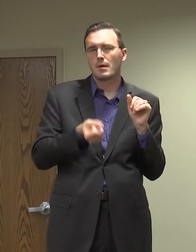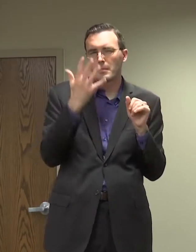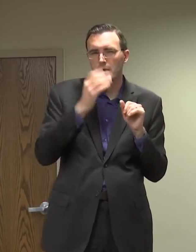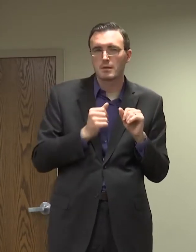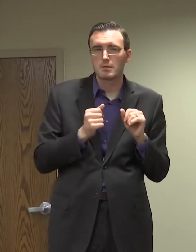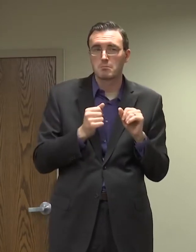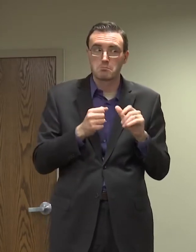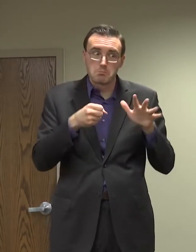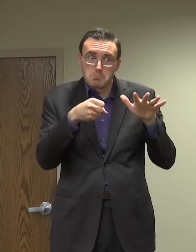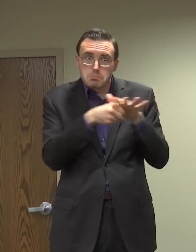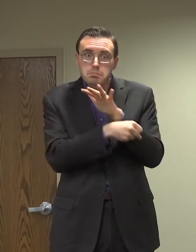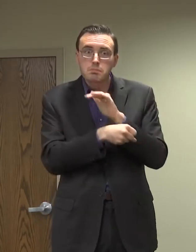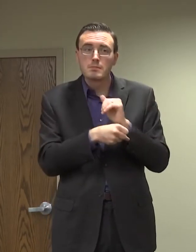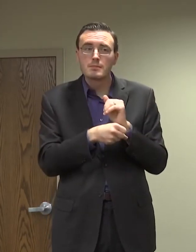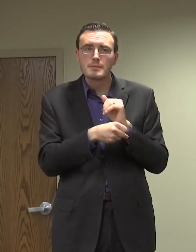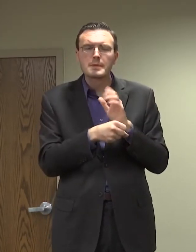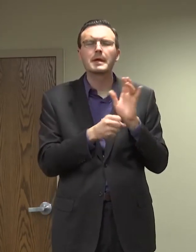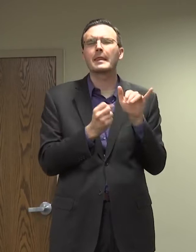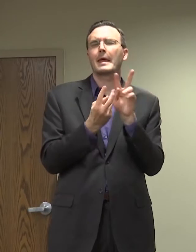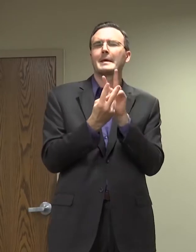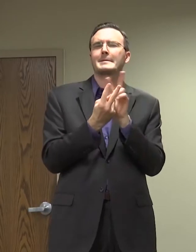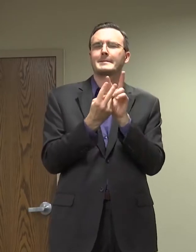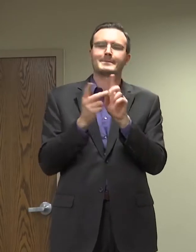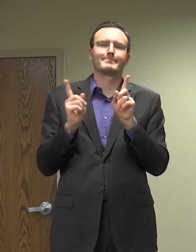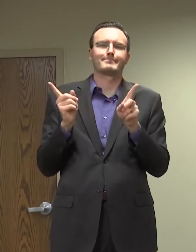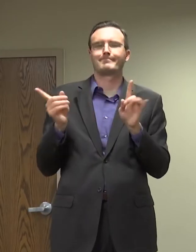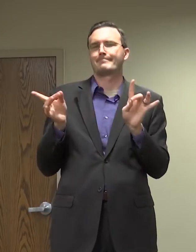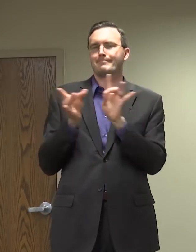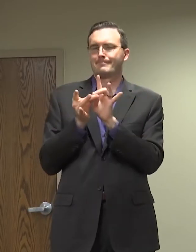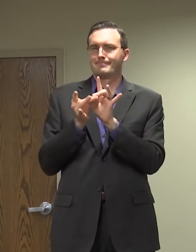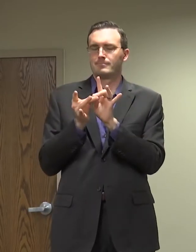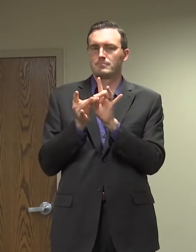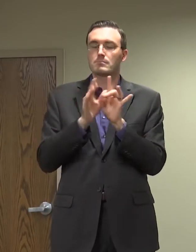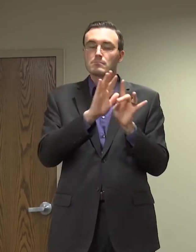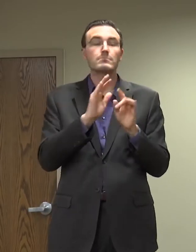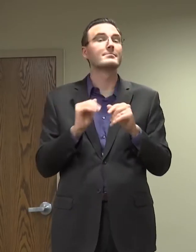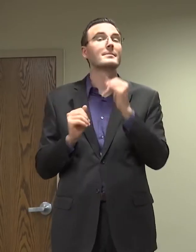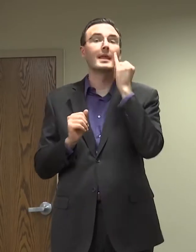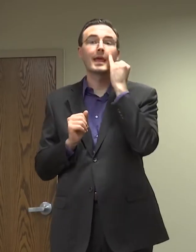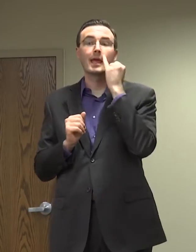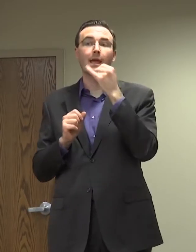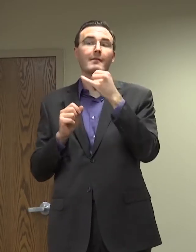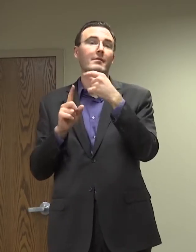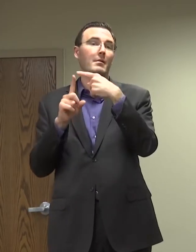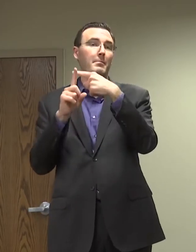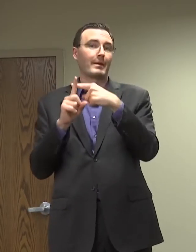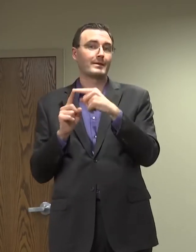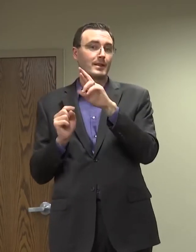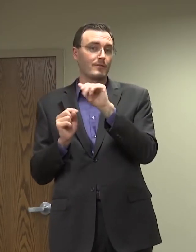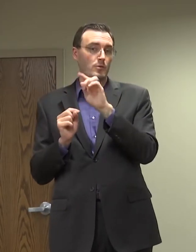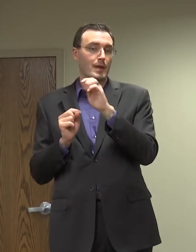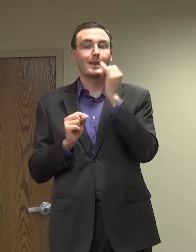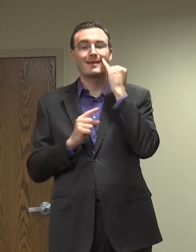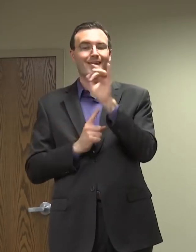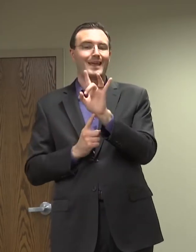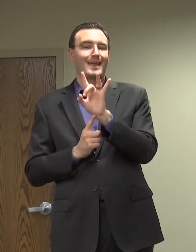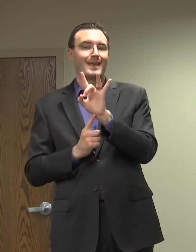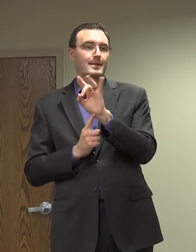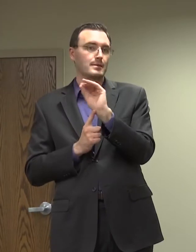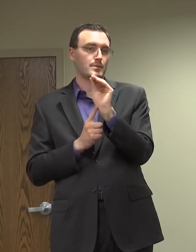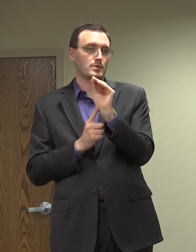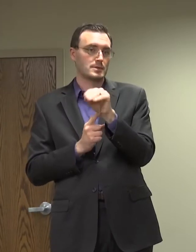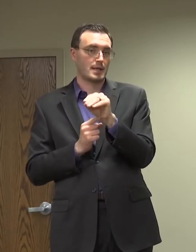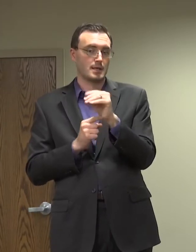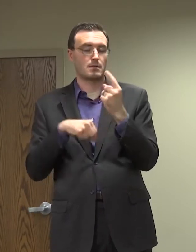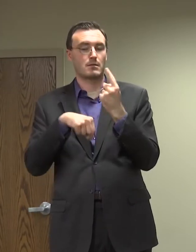together. But overall, if our positivity rate is greater than or equal to 8% over 3 consecutive days, then our